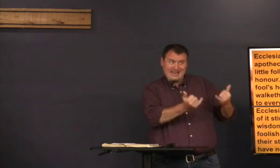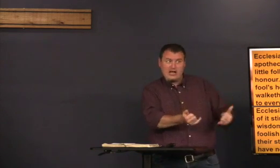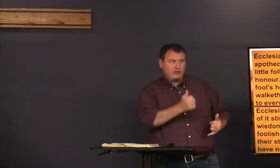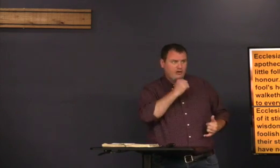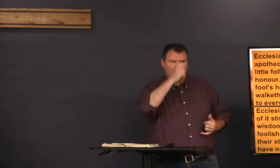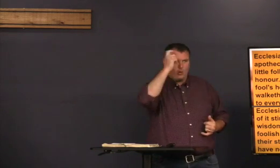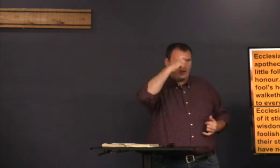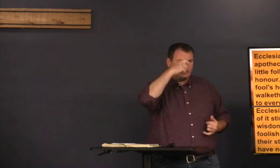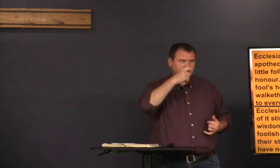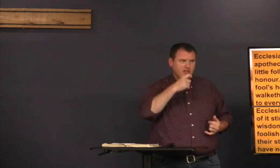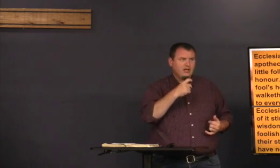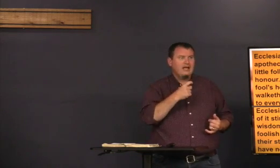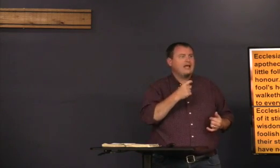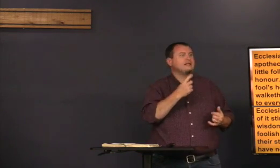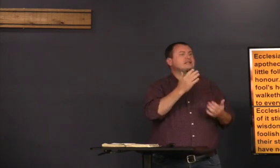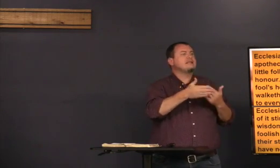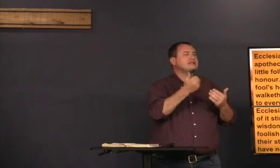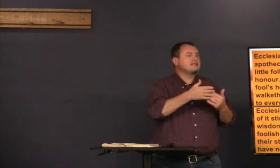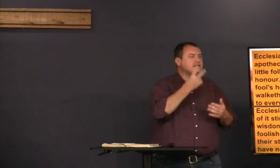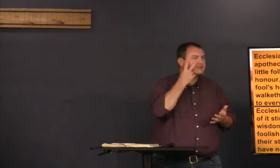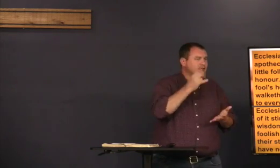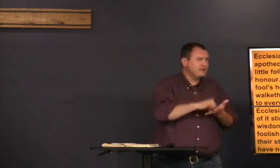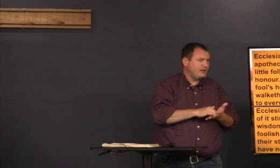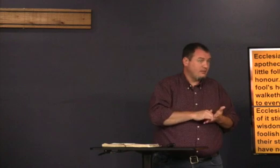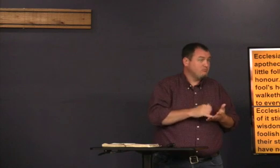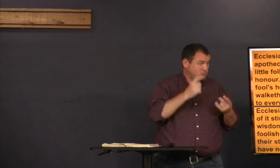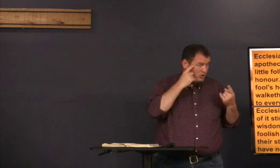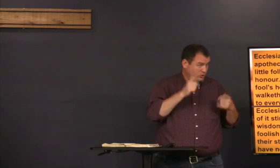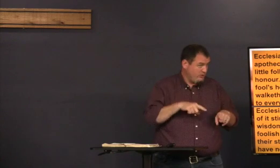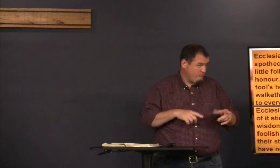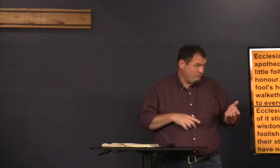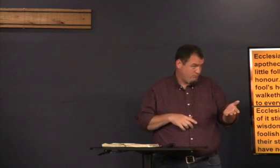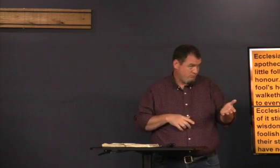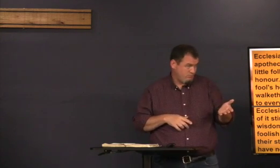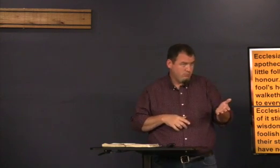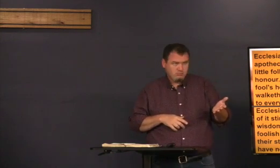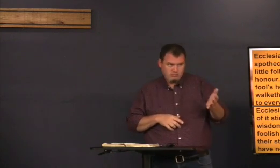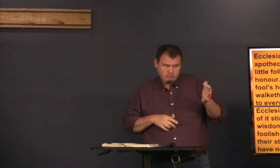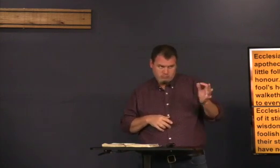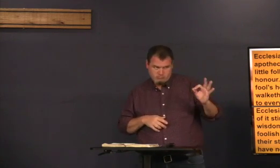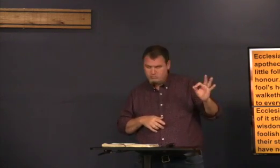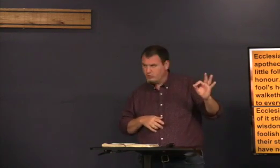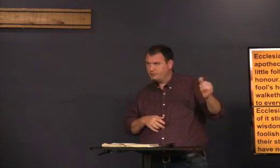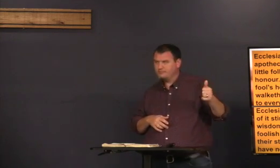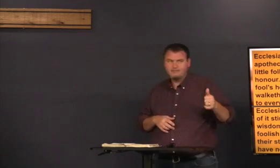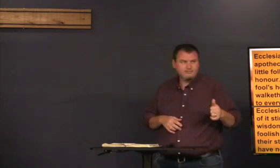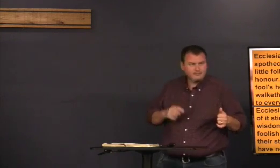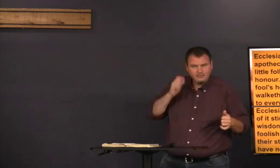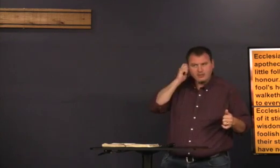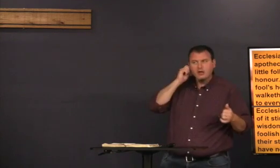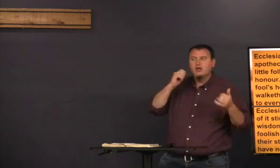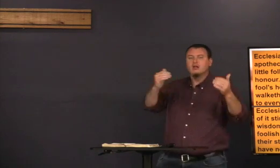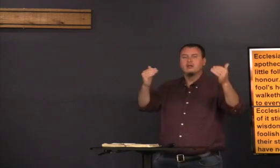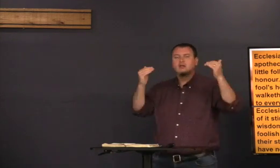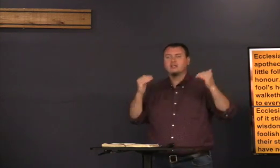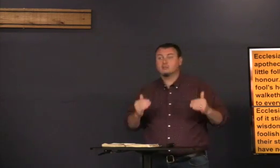now, they're not wise. And it's easy to see that. Agreed? Good. Let's move